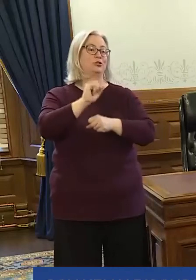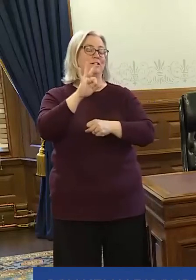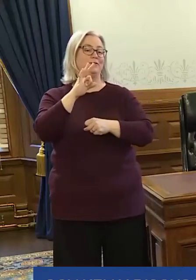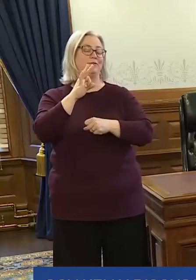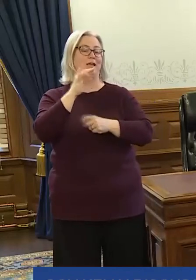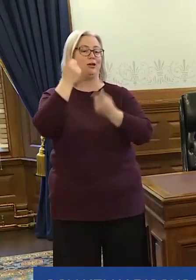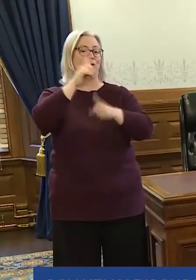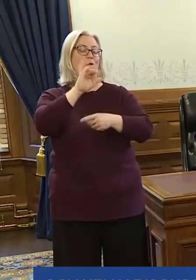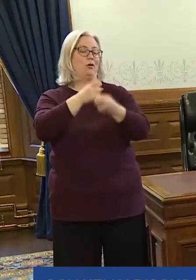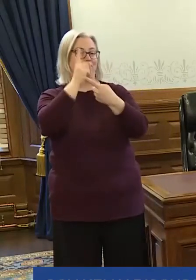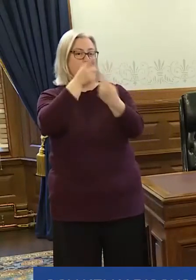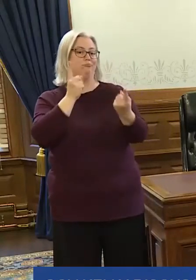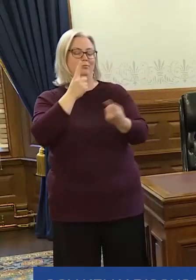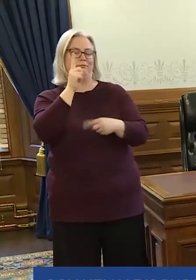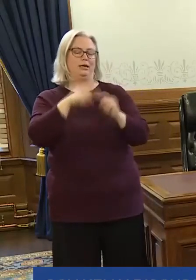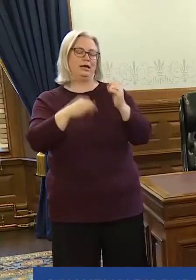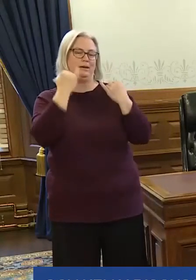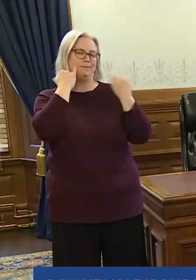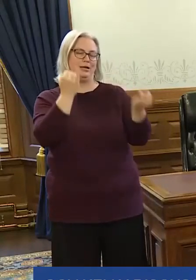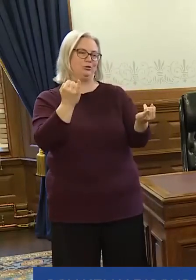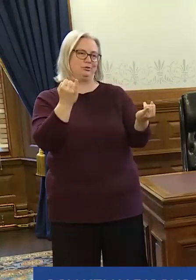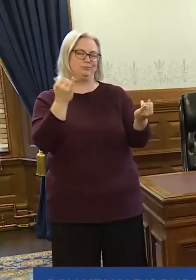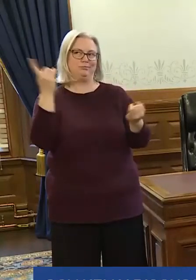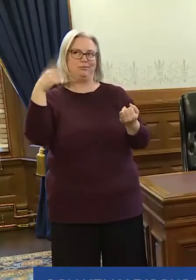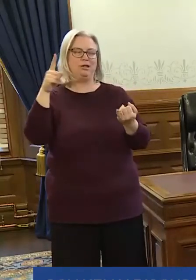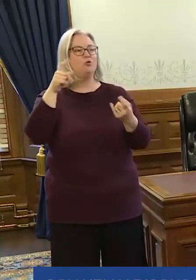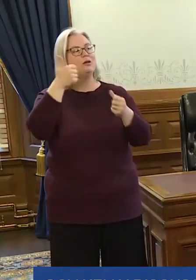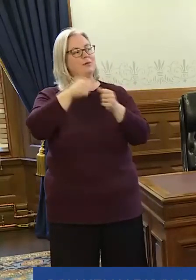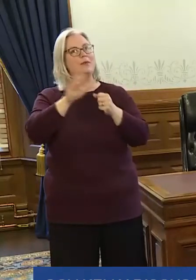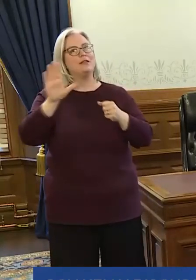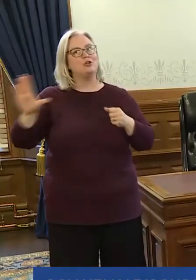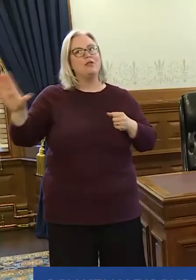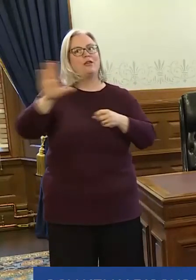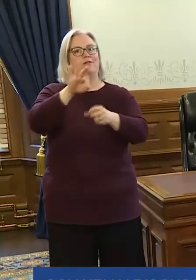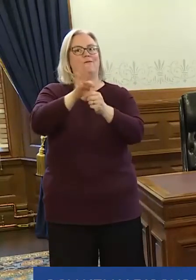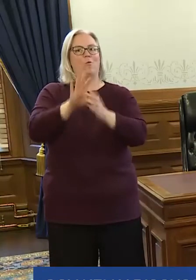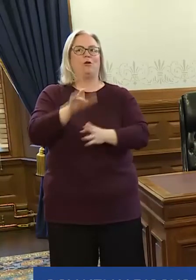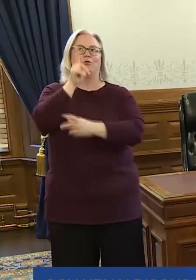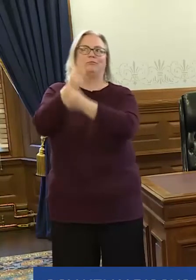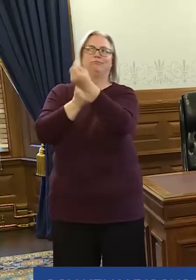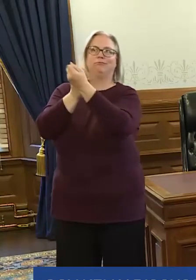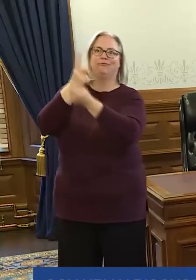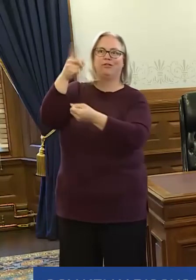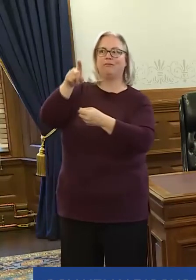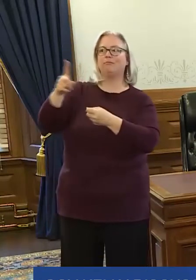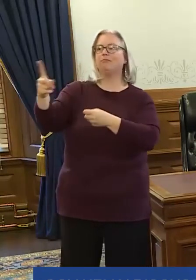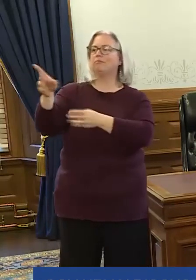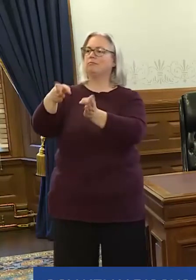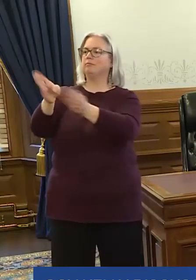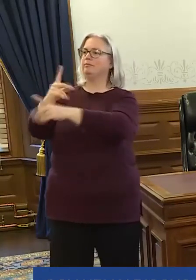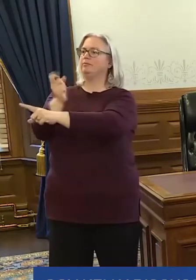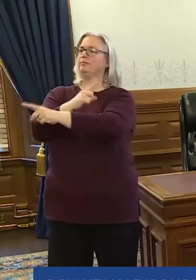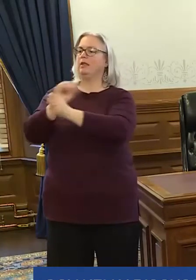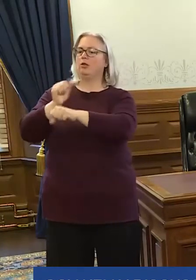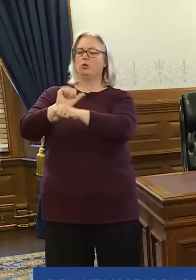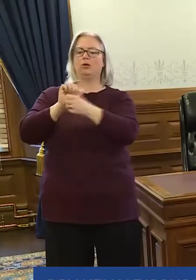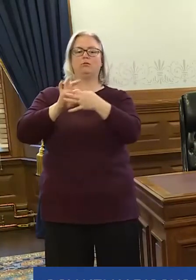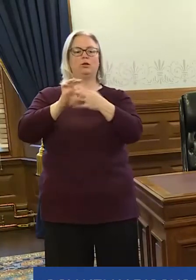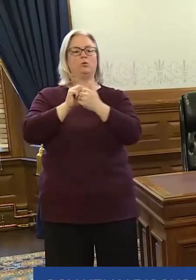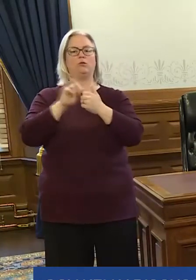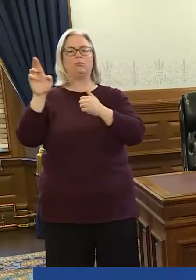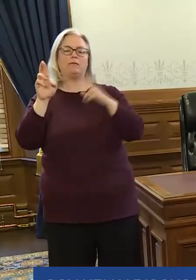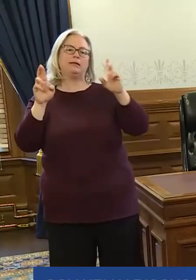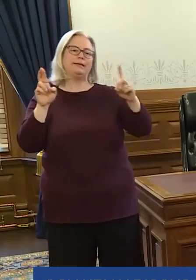I can't imagine that this would be a problem. You know, remember, these are their constituents too. How's the working relationship with the Republican